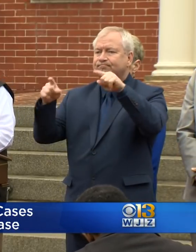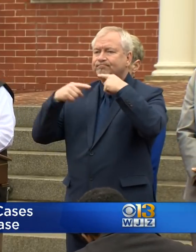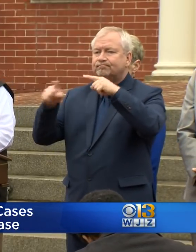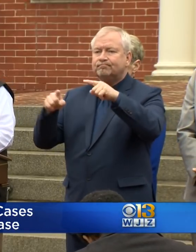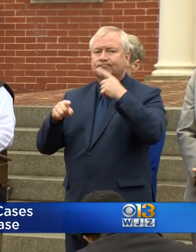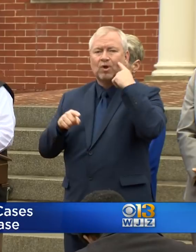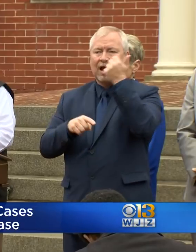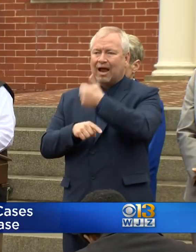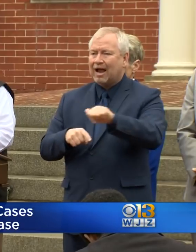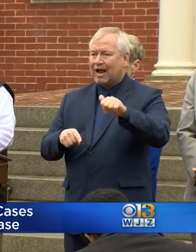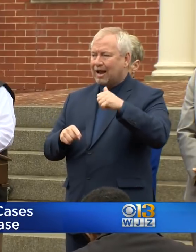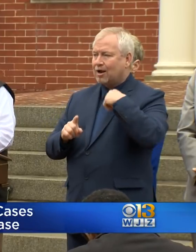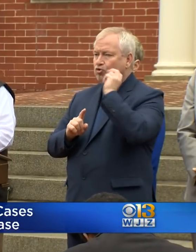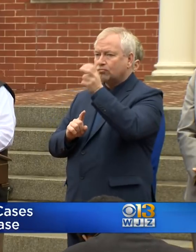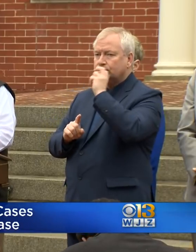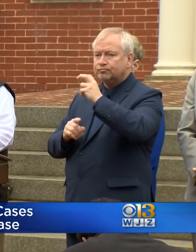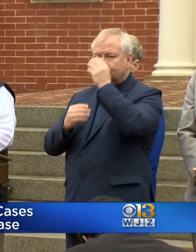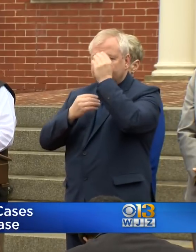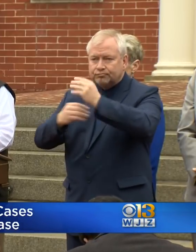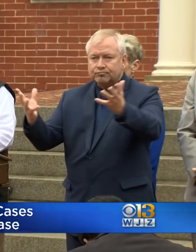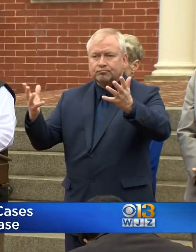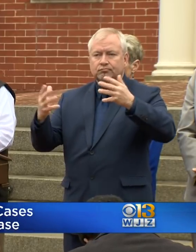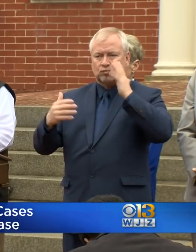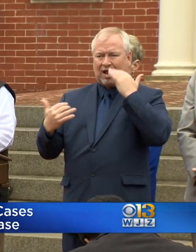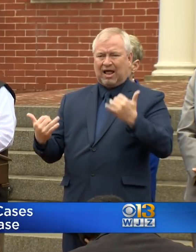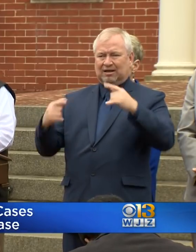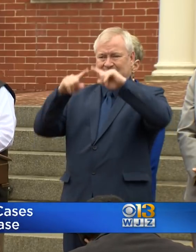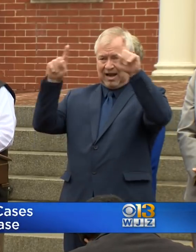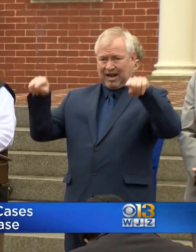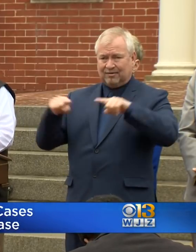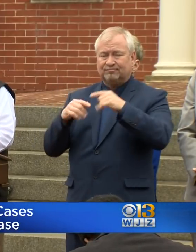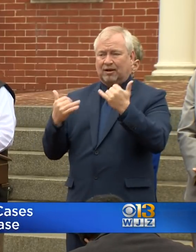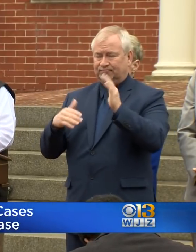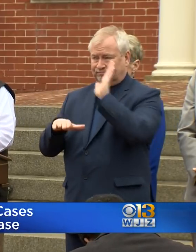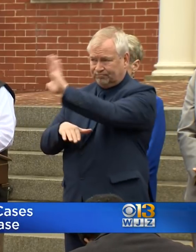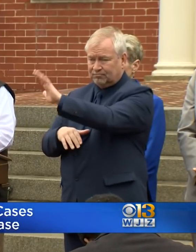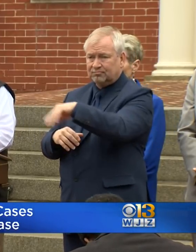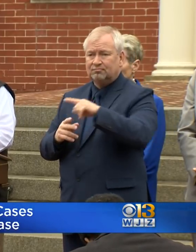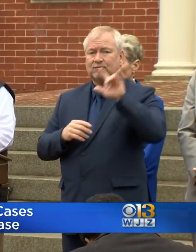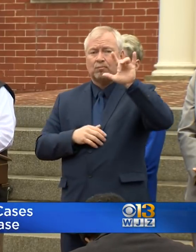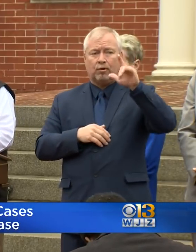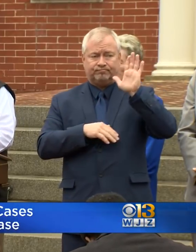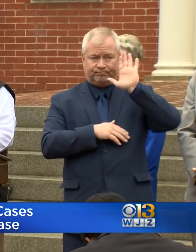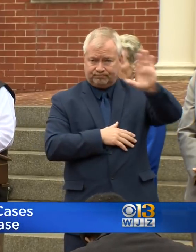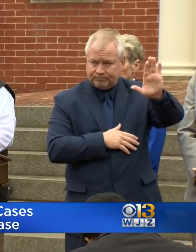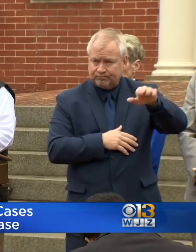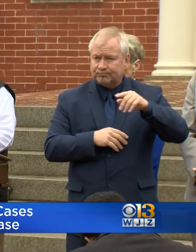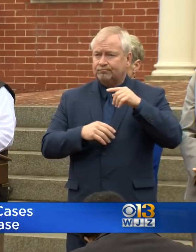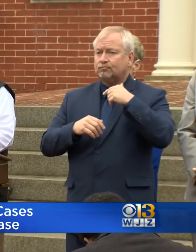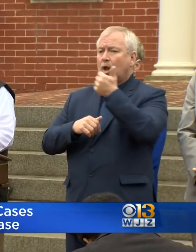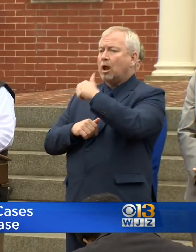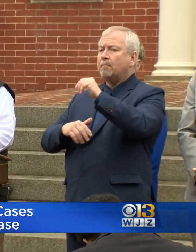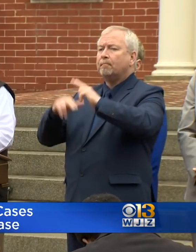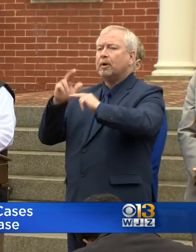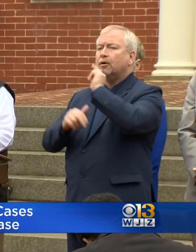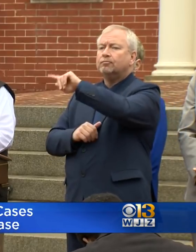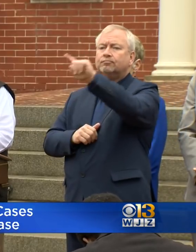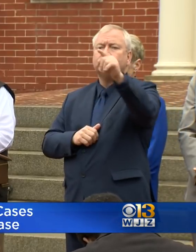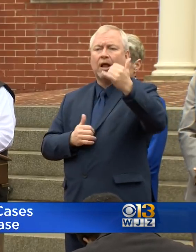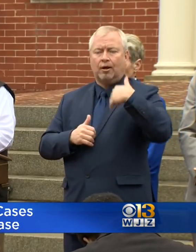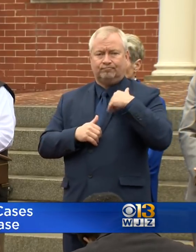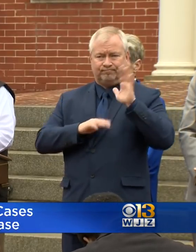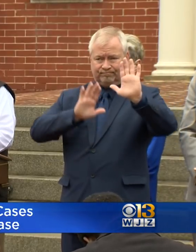state, including major highways, the airport, all of our transit facilities, urging all Marylanders to stay